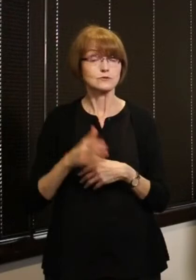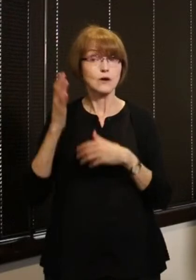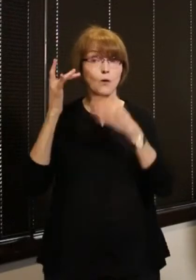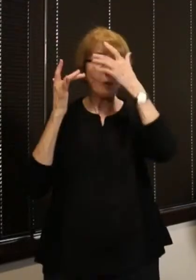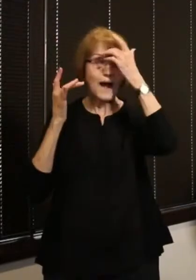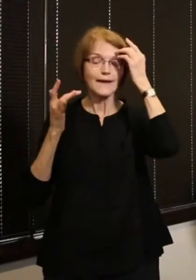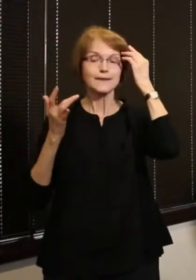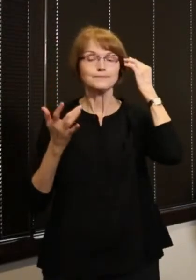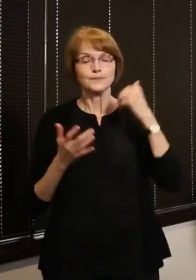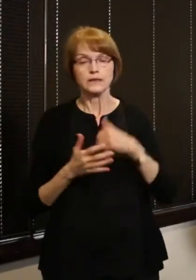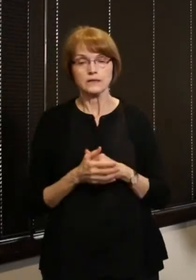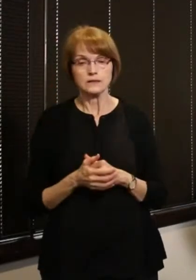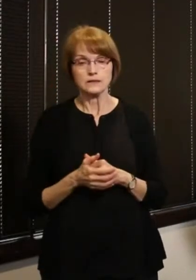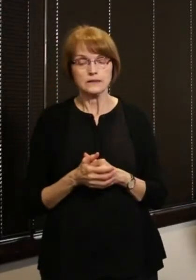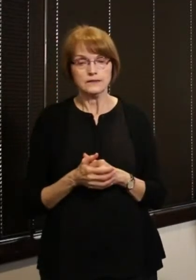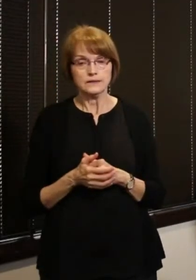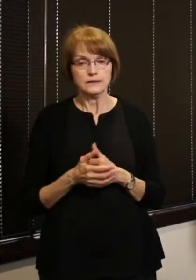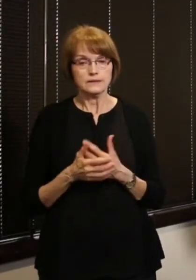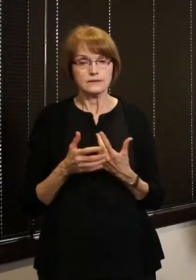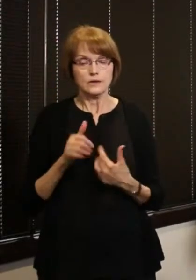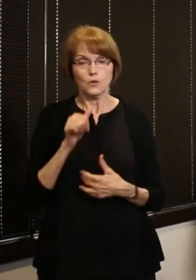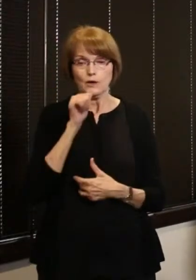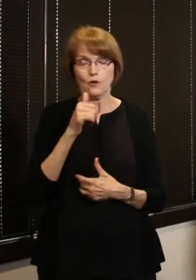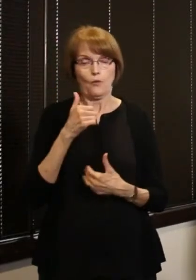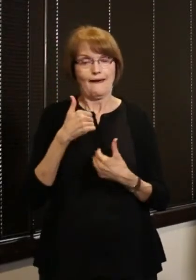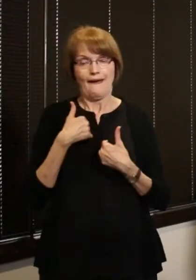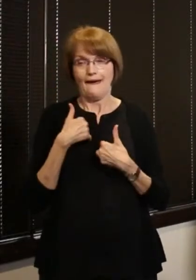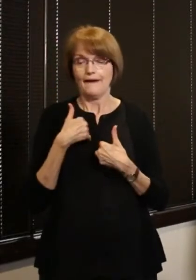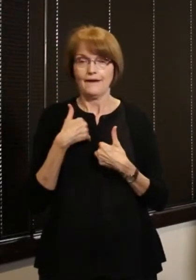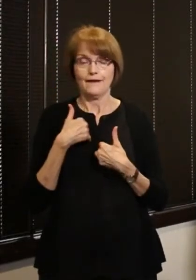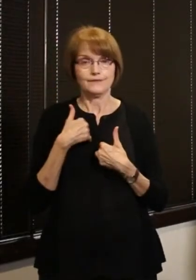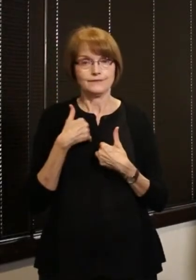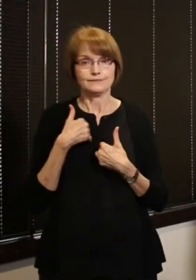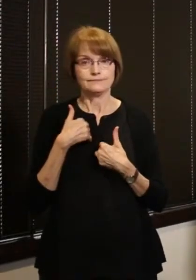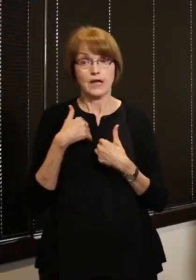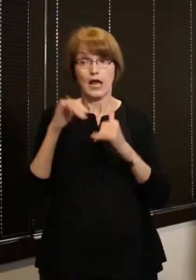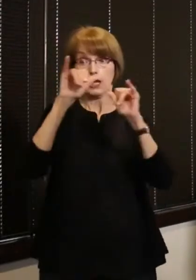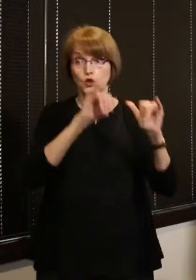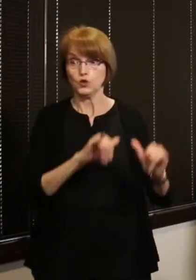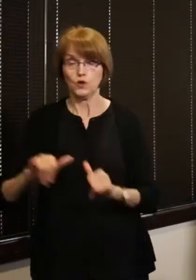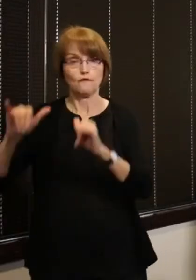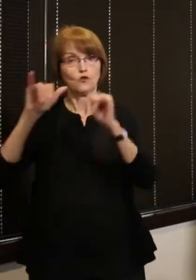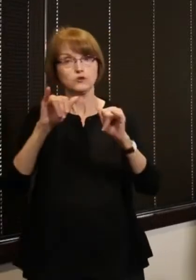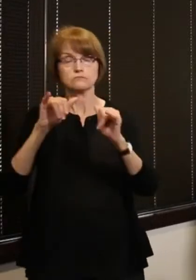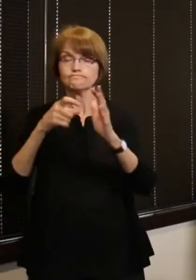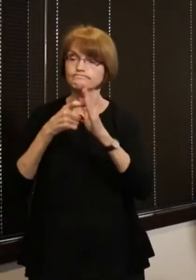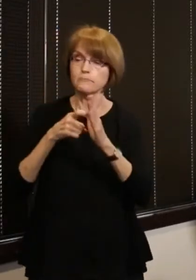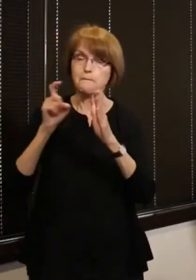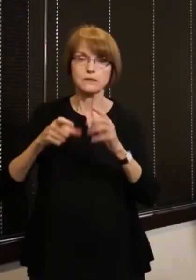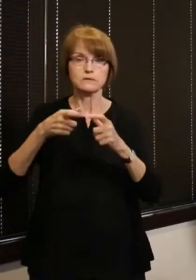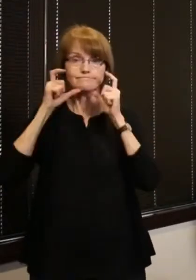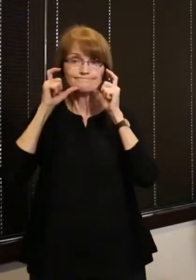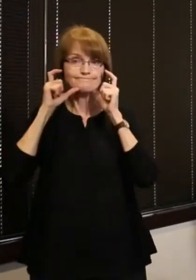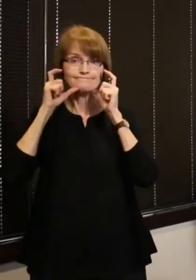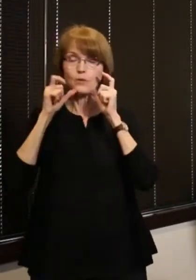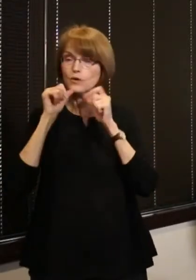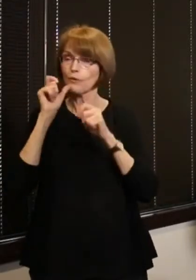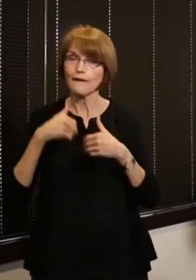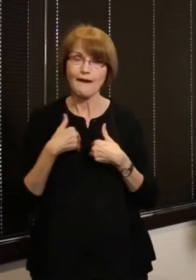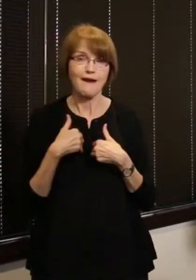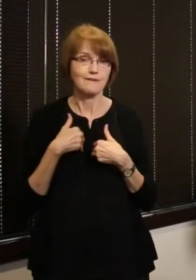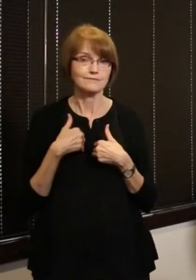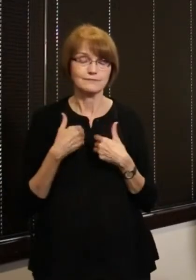don't have a universal masking mandate across our region, and we know